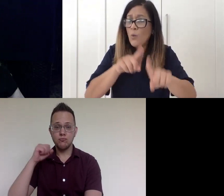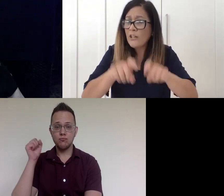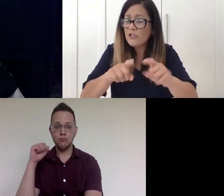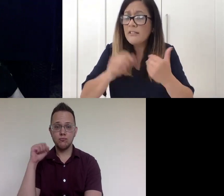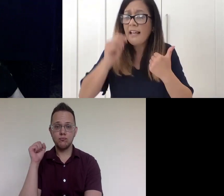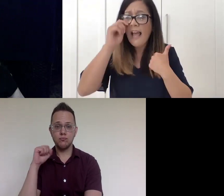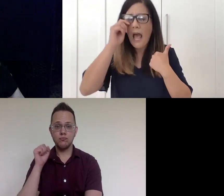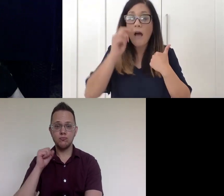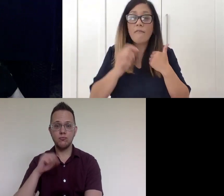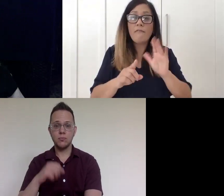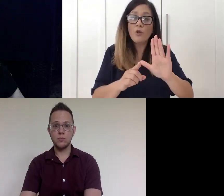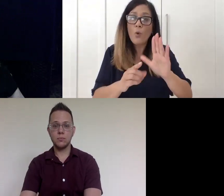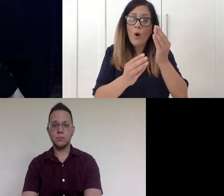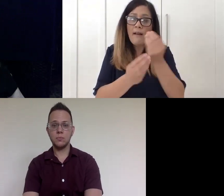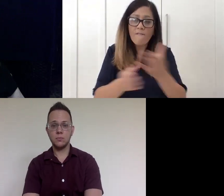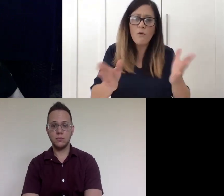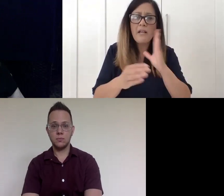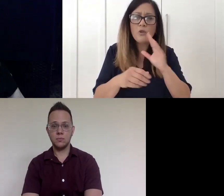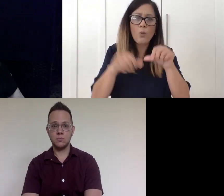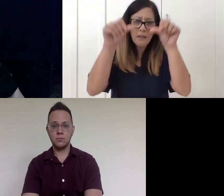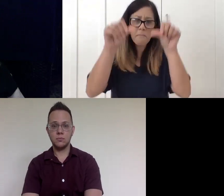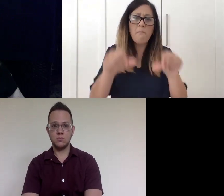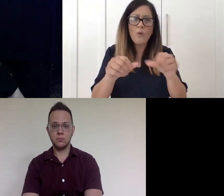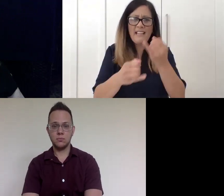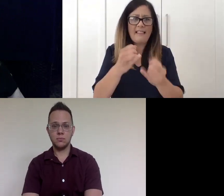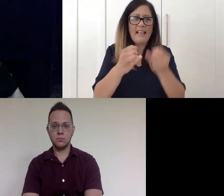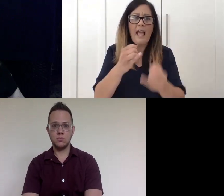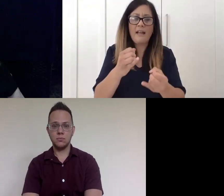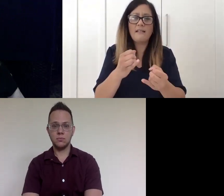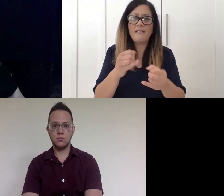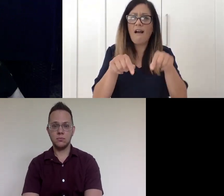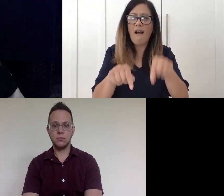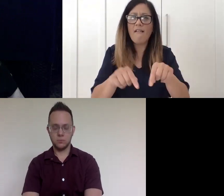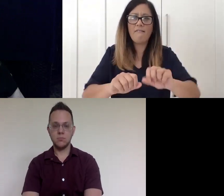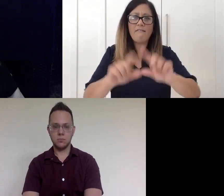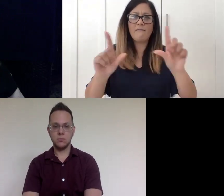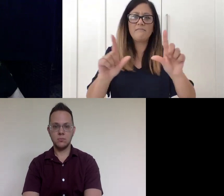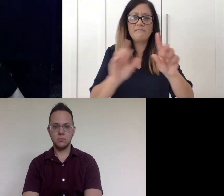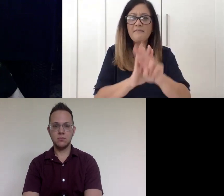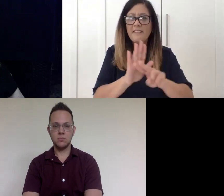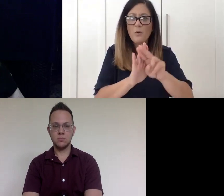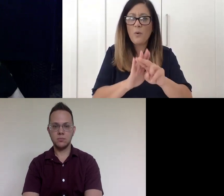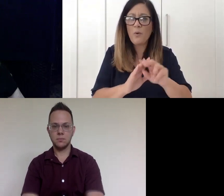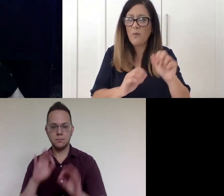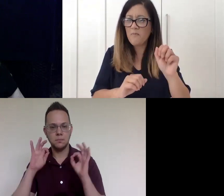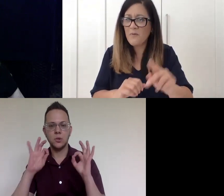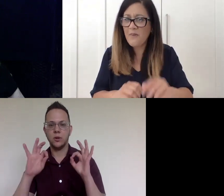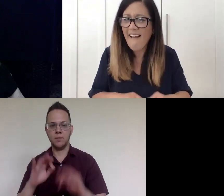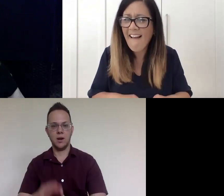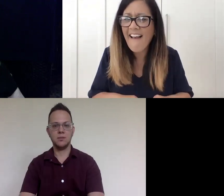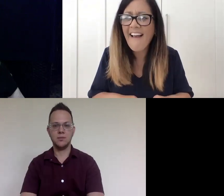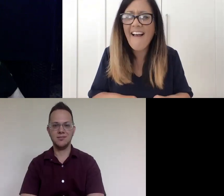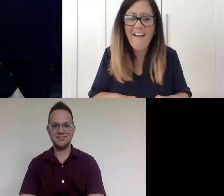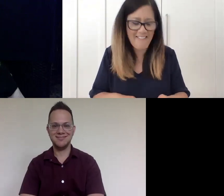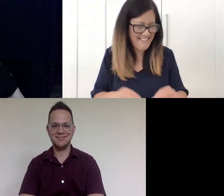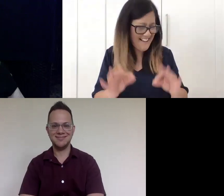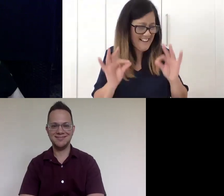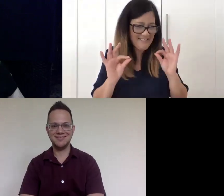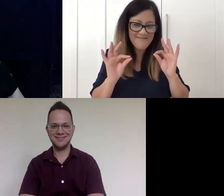be okay if any of our community members wanted to contact you? That's fine with me. Okay, I'll be putting